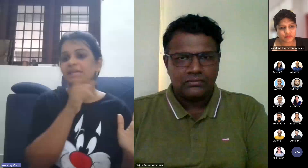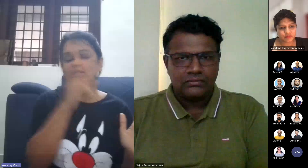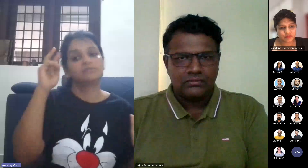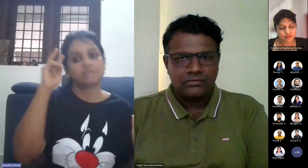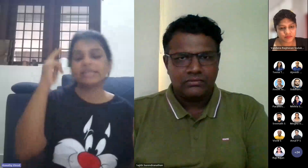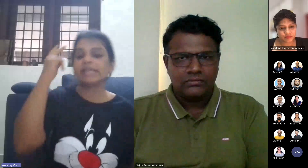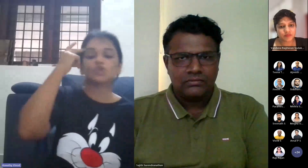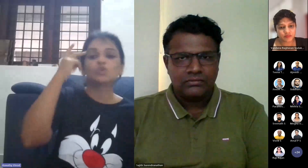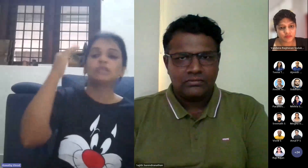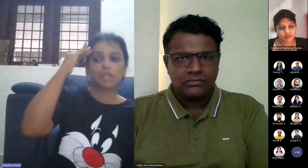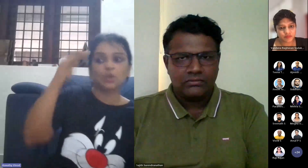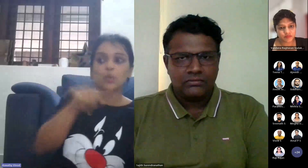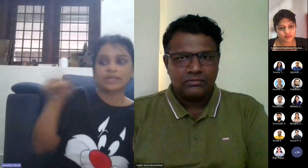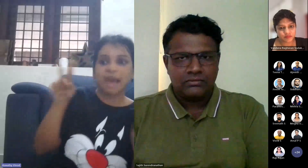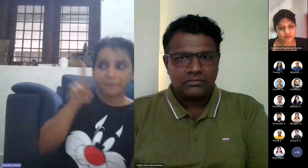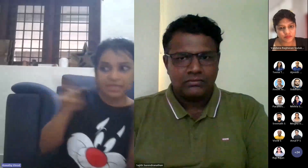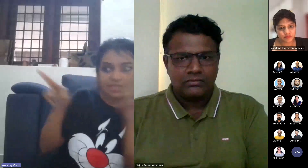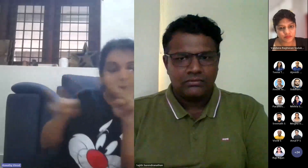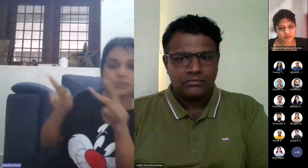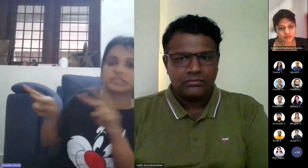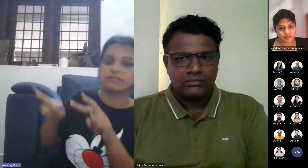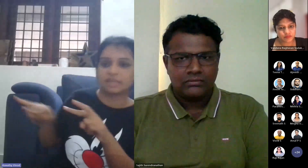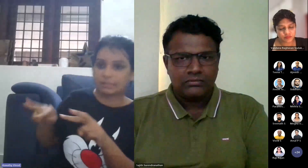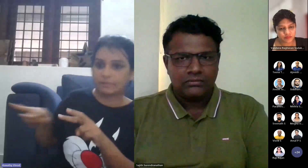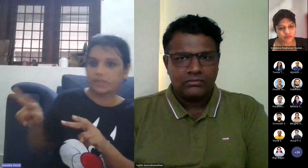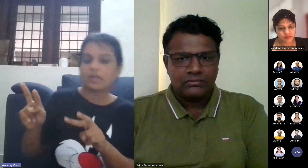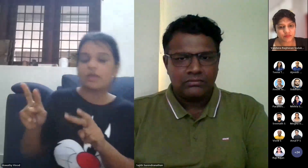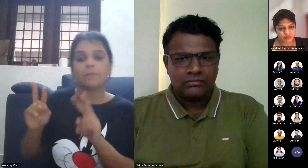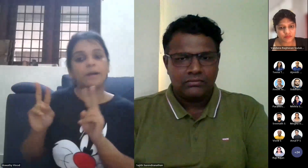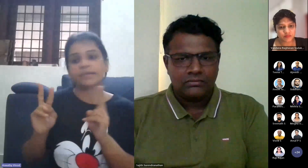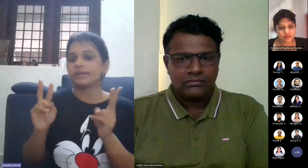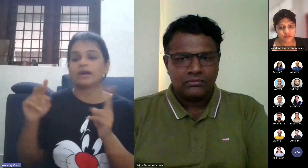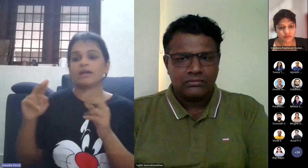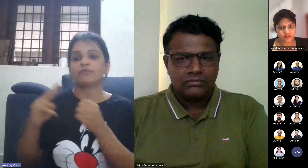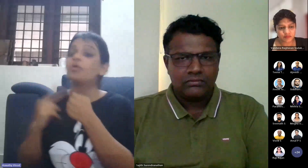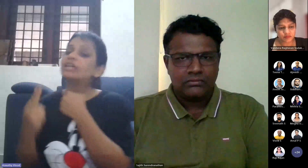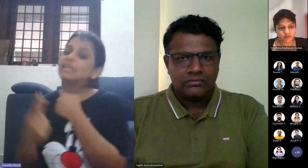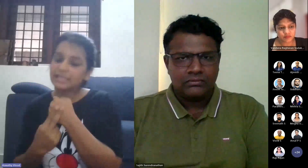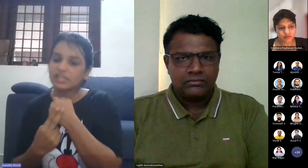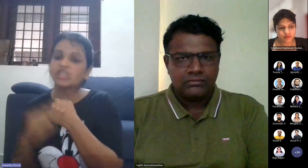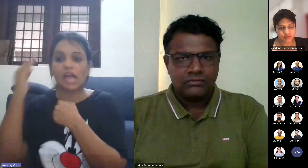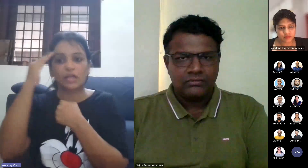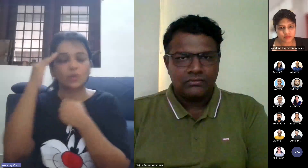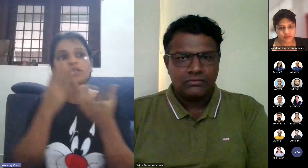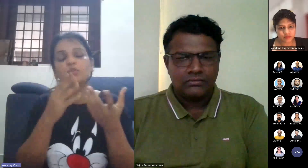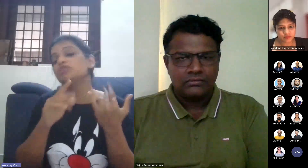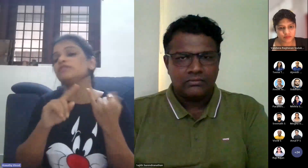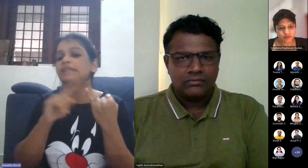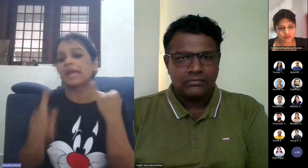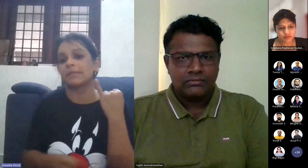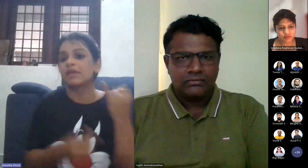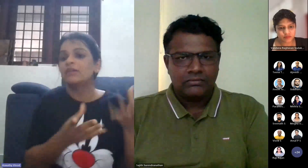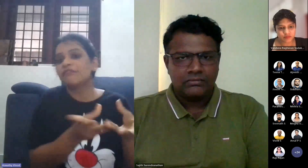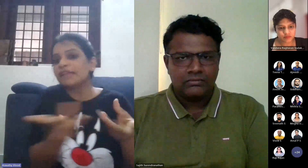common mistake, that they assume that they know what is happening just by observing them. But from working at Niche, I know that most